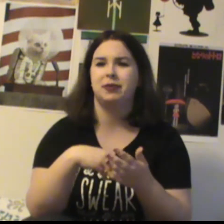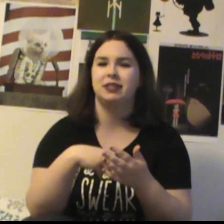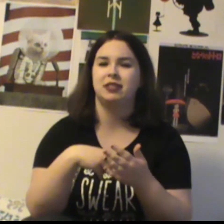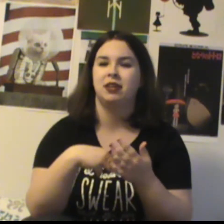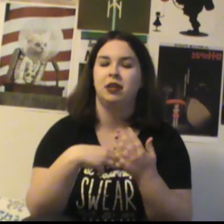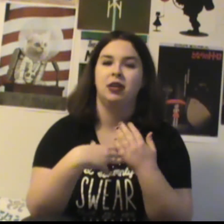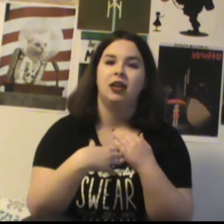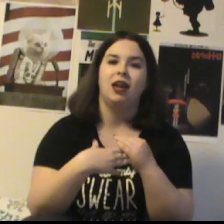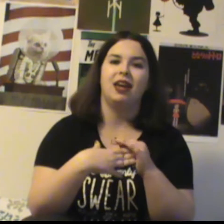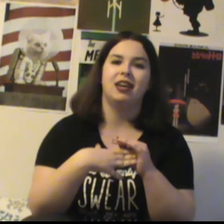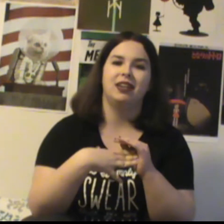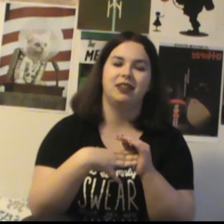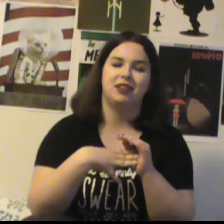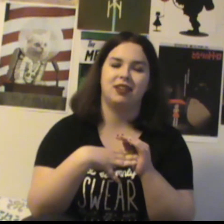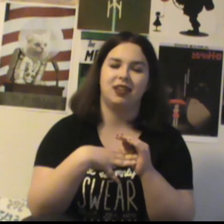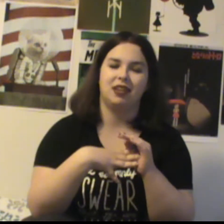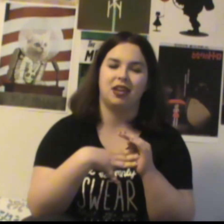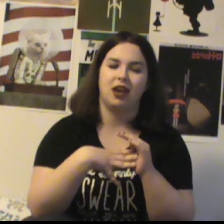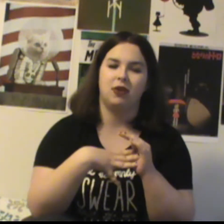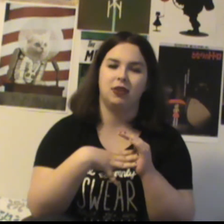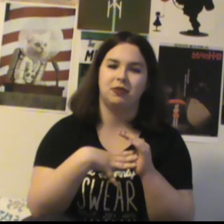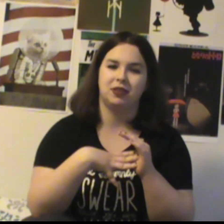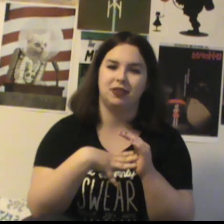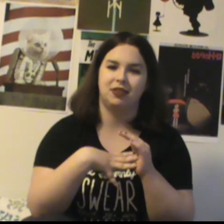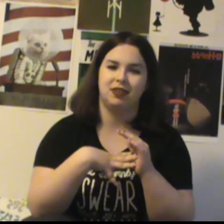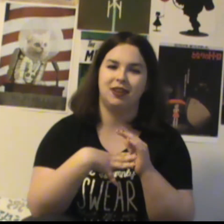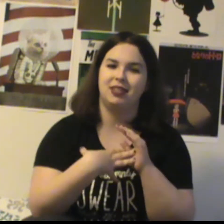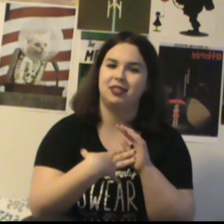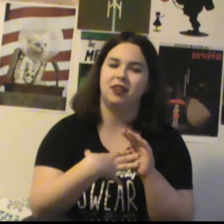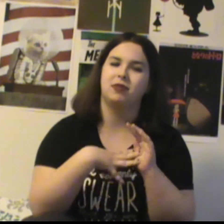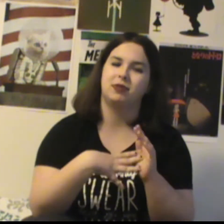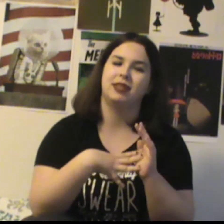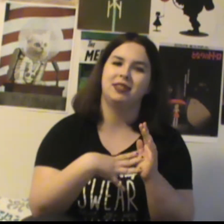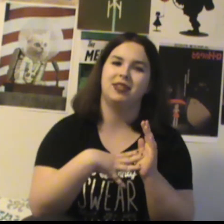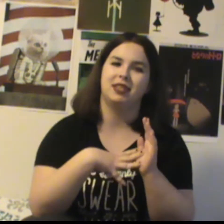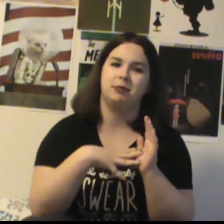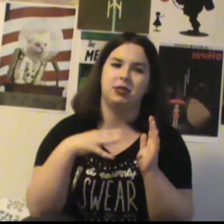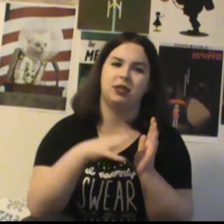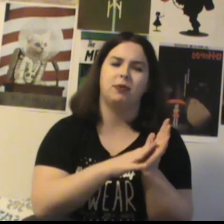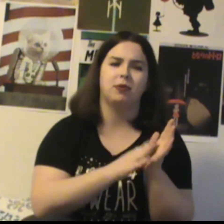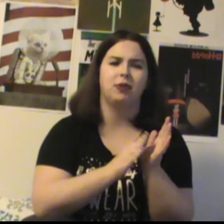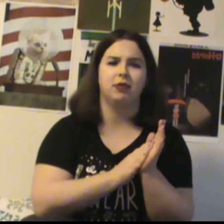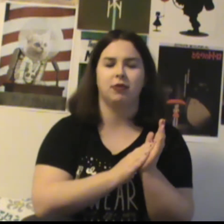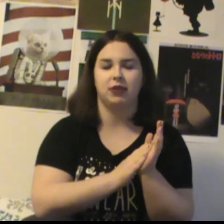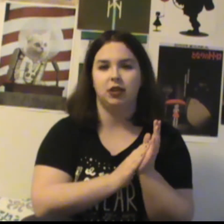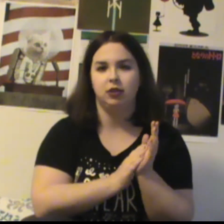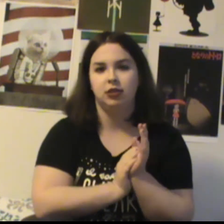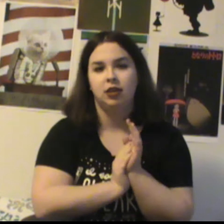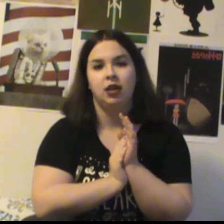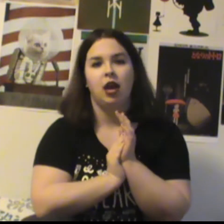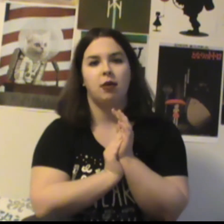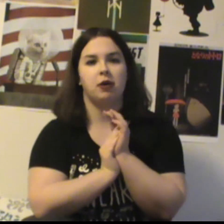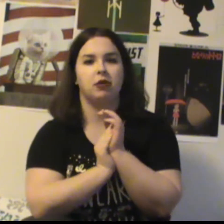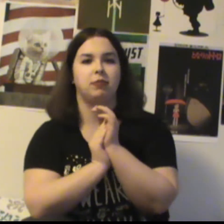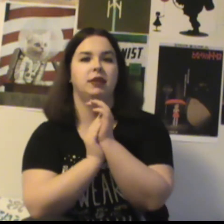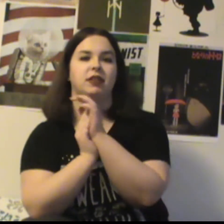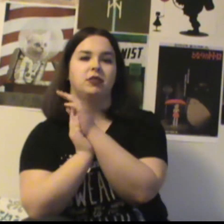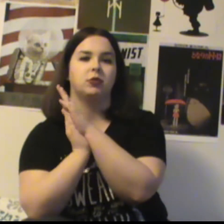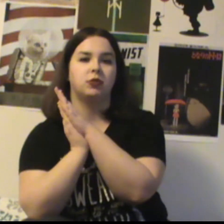was, and how that was all done and stuff was really interesting, especially with what it revealed about a bit of the truth